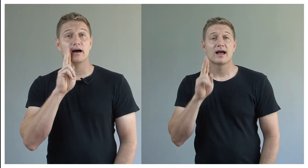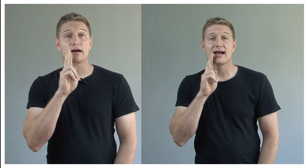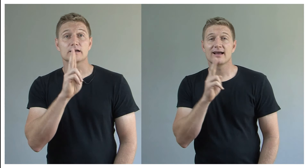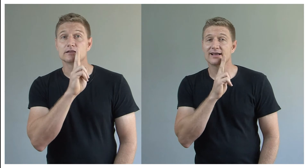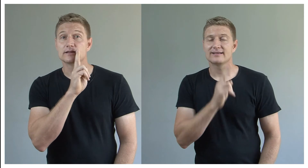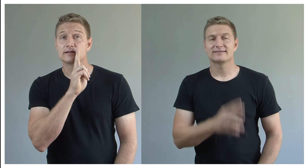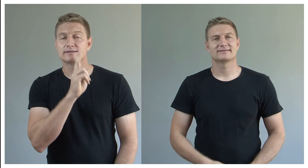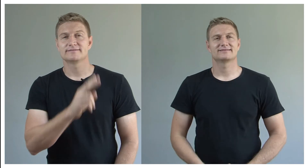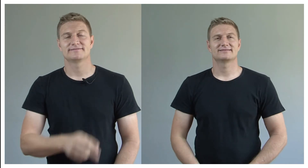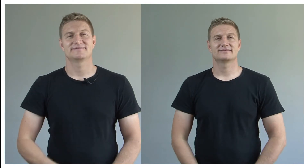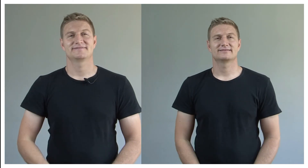Uncle.